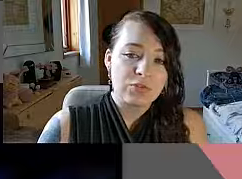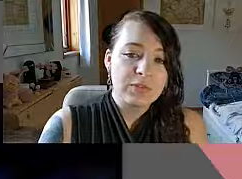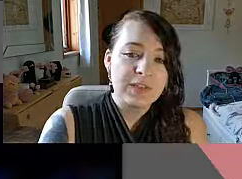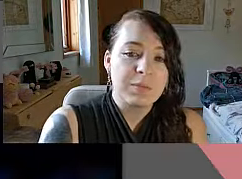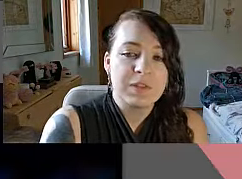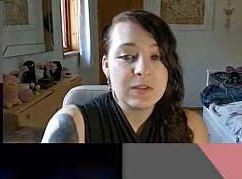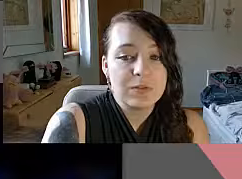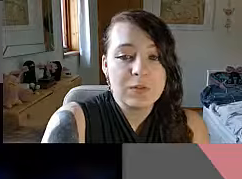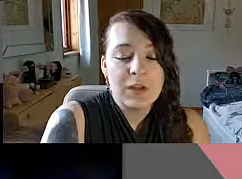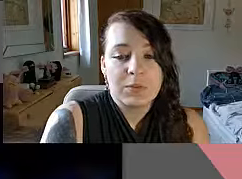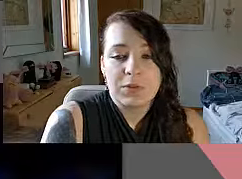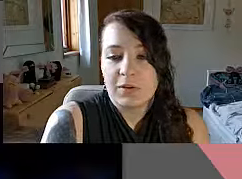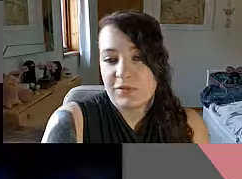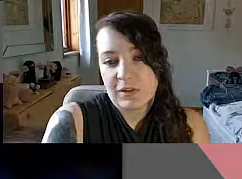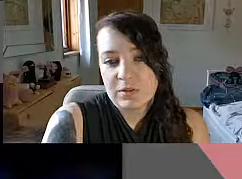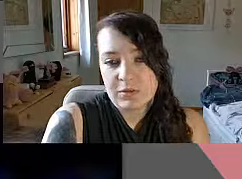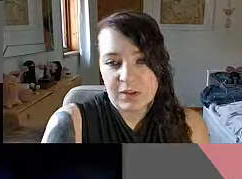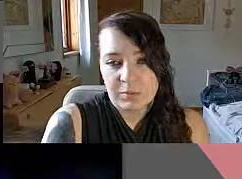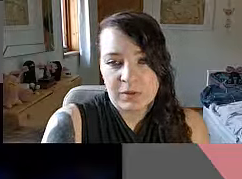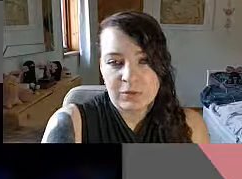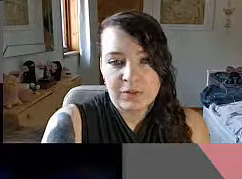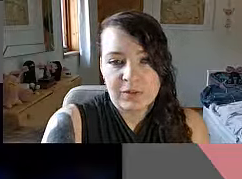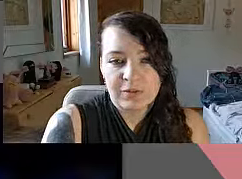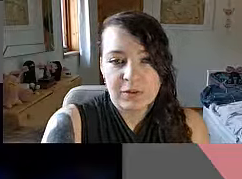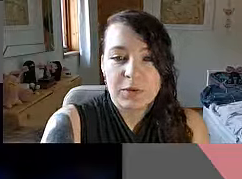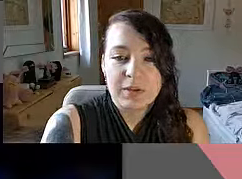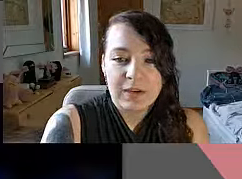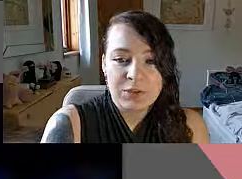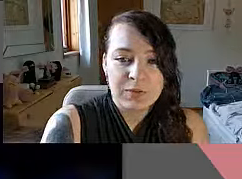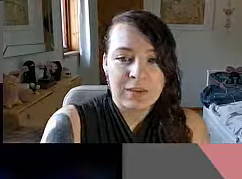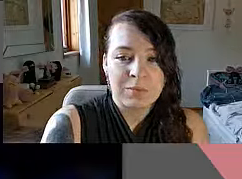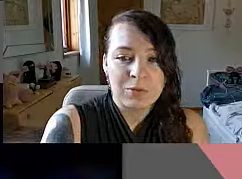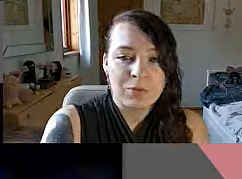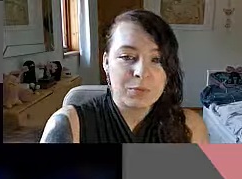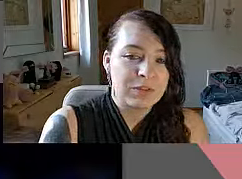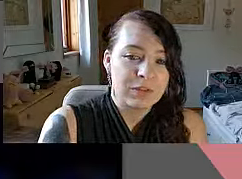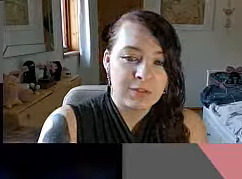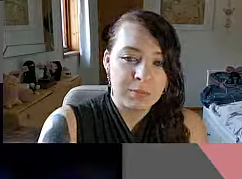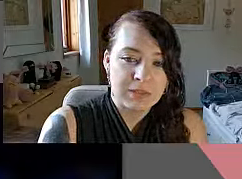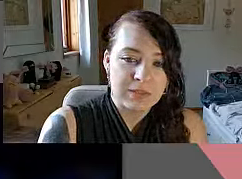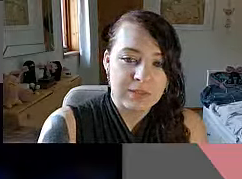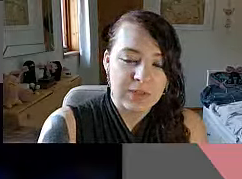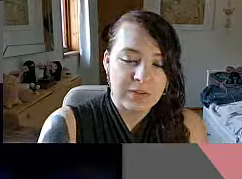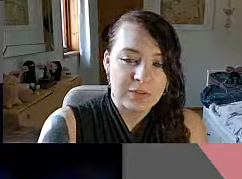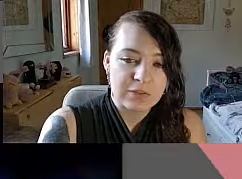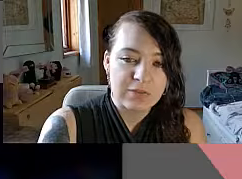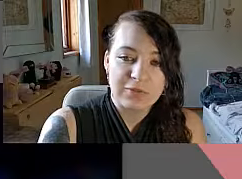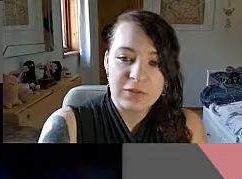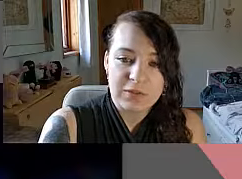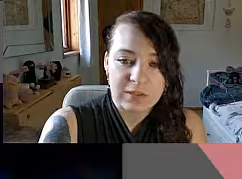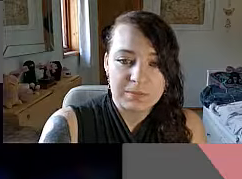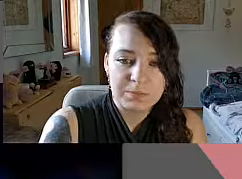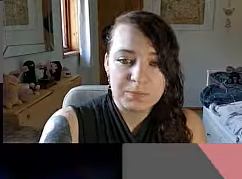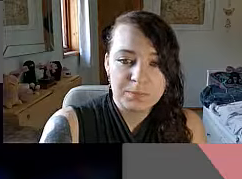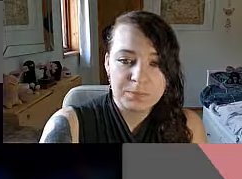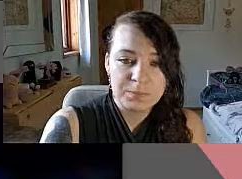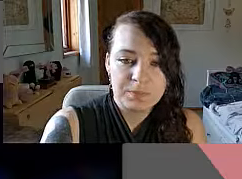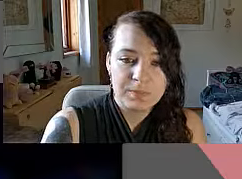great control type to use when you have friends or family over for a quick casual game or want to learn the basics of a character for the first